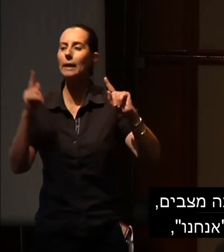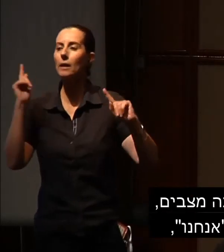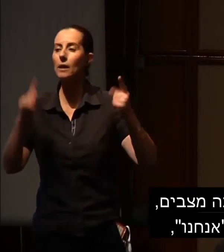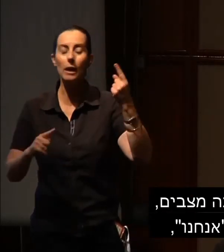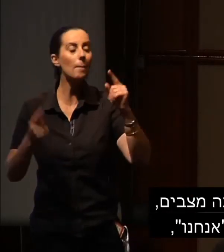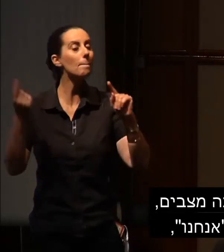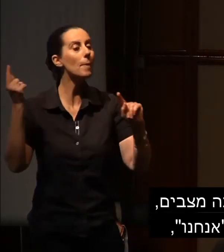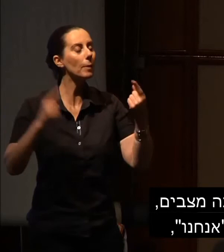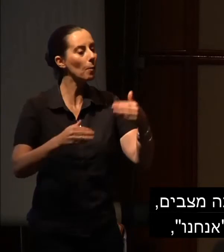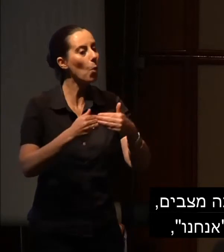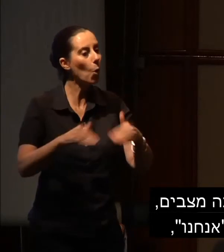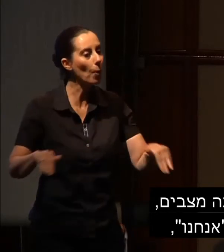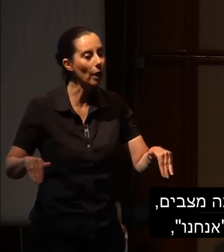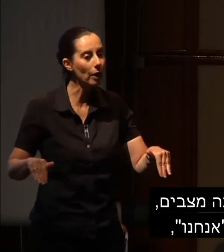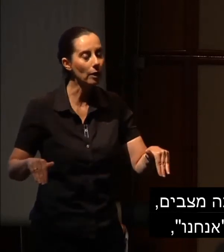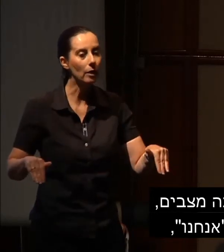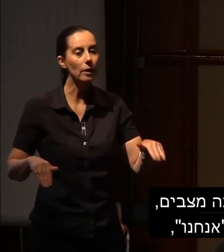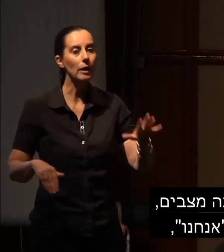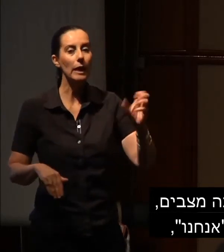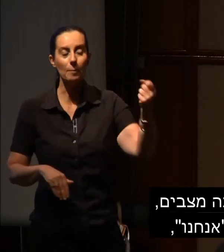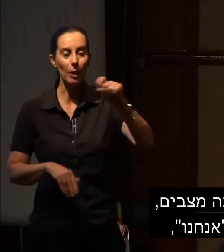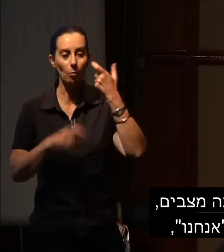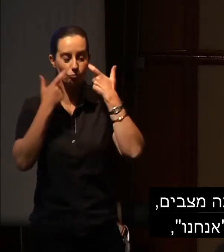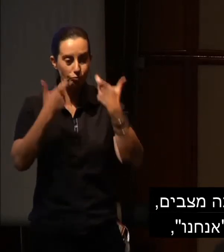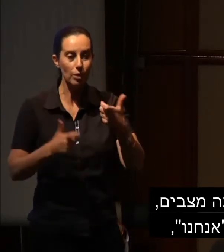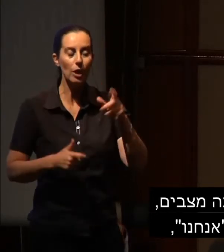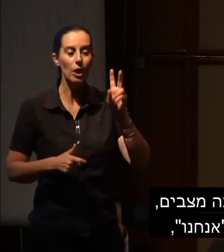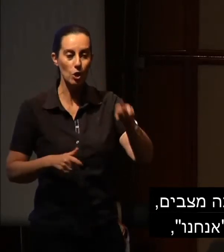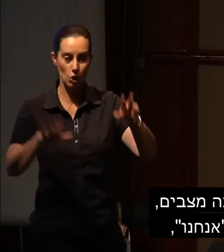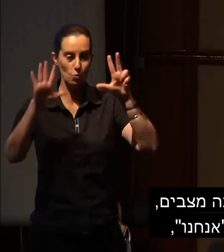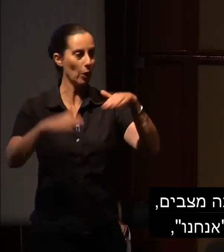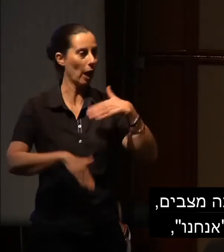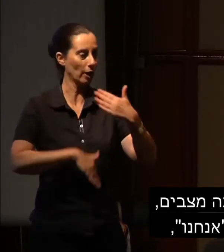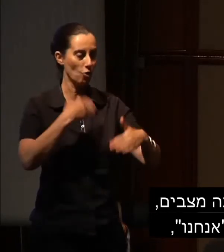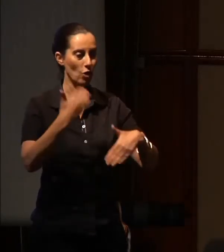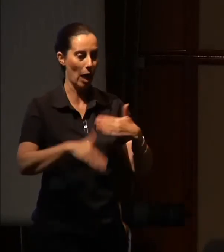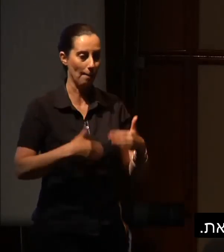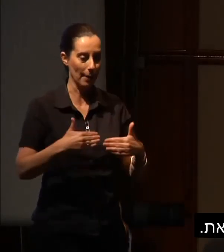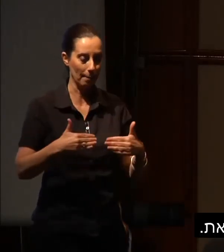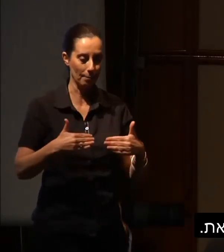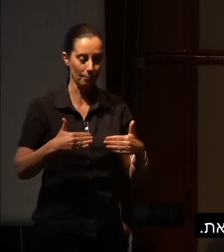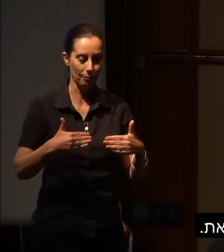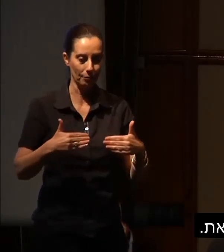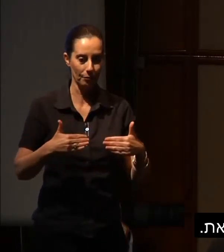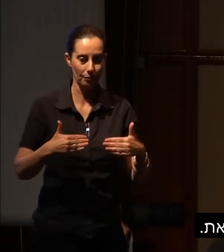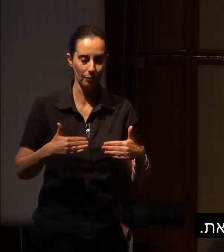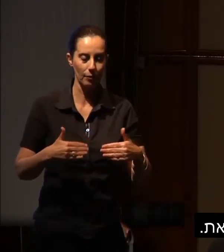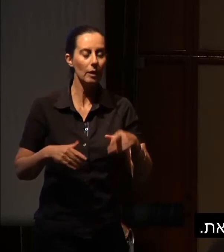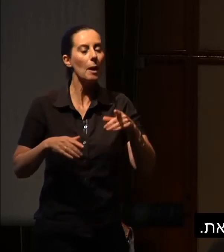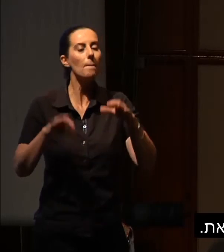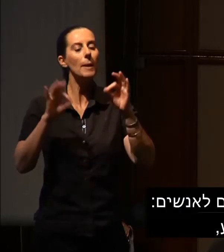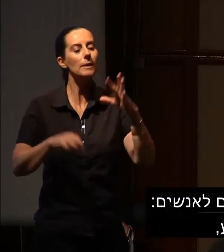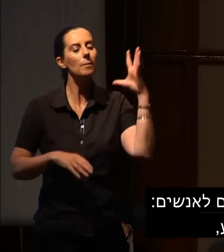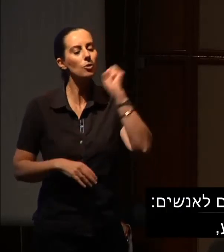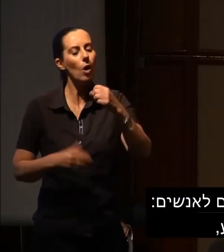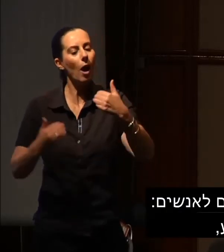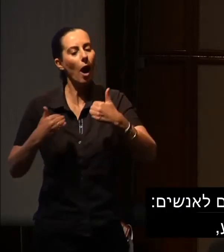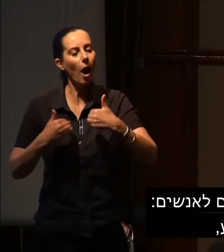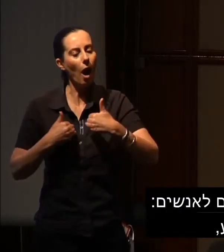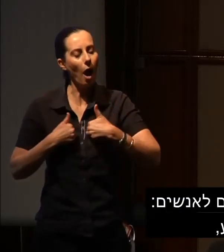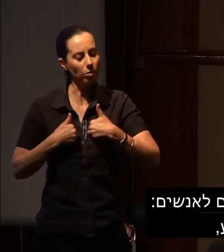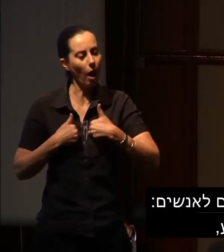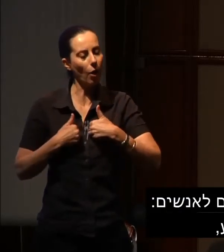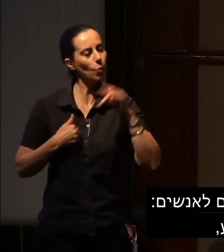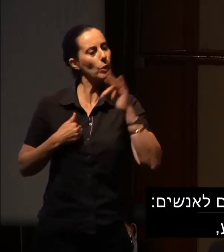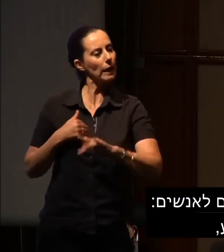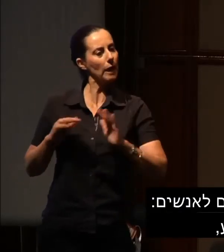you are not careful. So we've got these 8 stages. It's about like having an us and them comparison, the way he puts it. So we're polarizing,